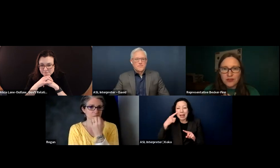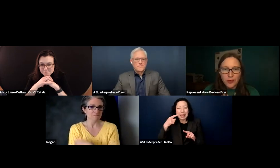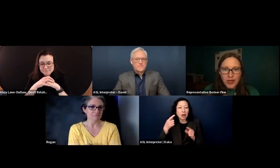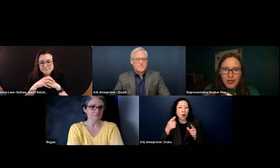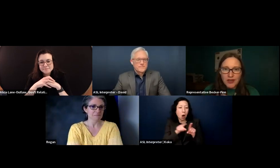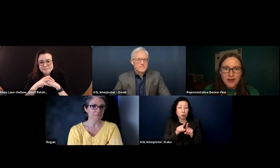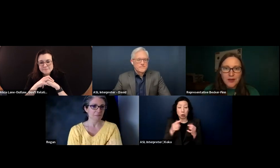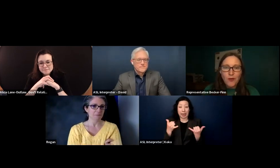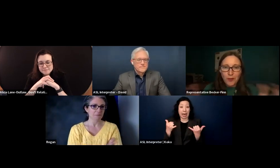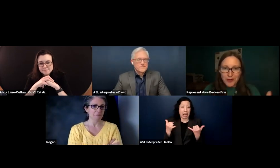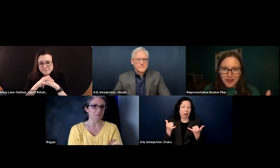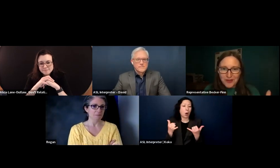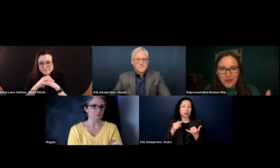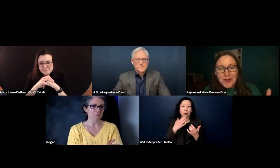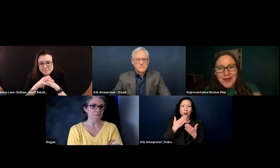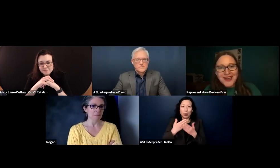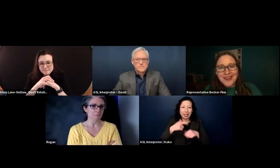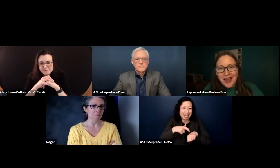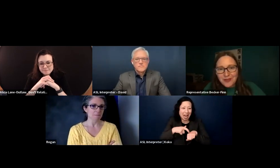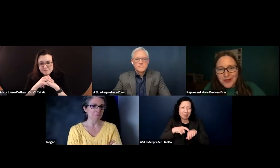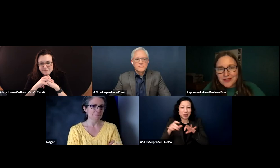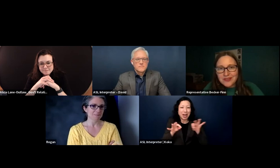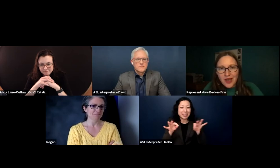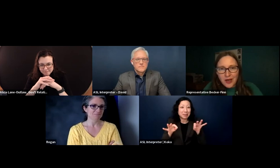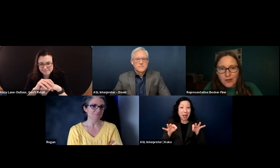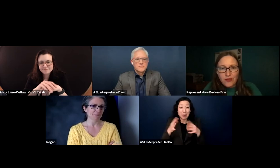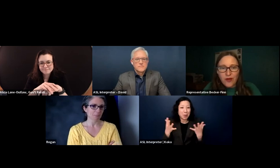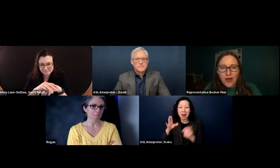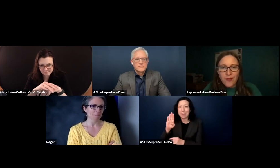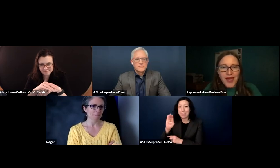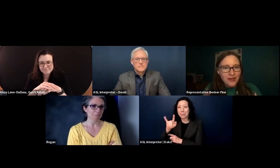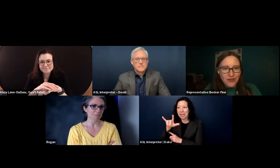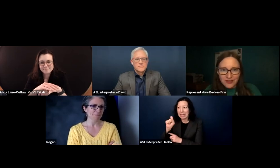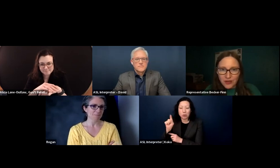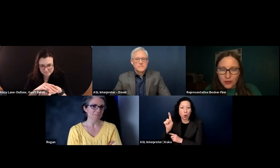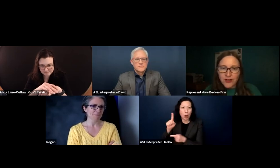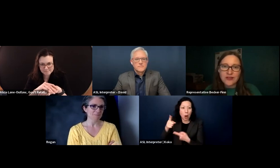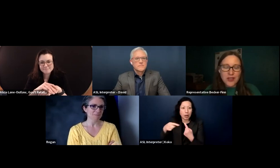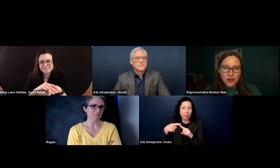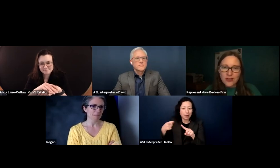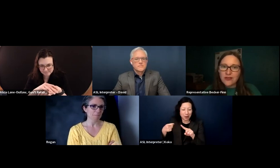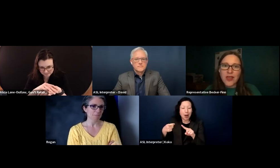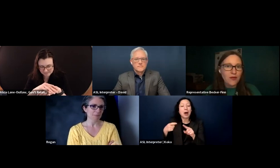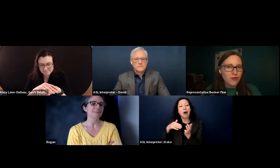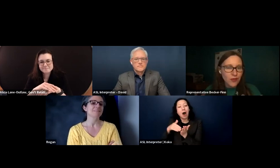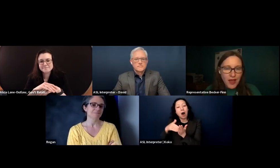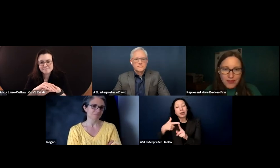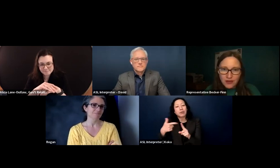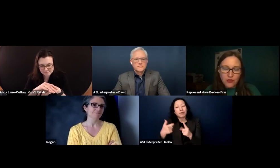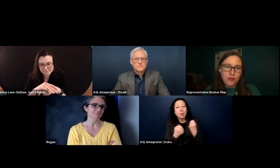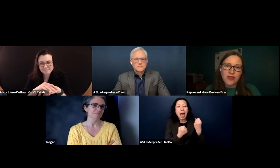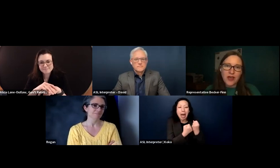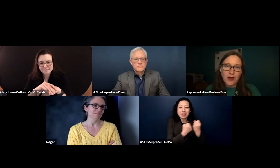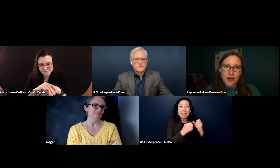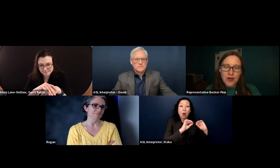of explain where bills come from. And a lot of bills come from advocacy organizations. They come from